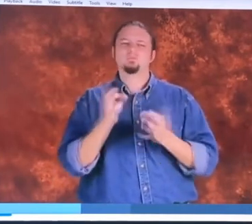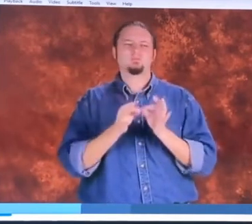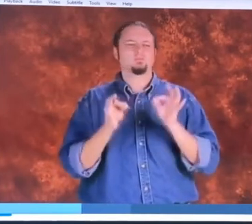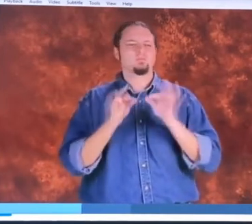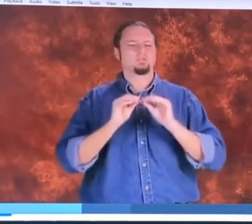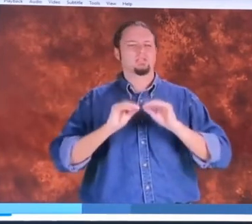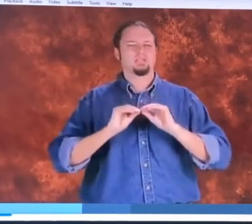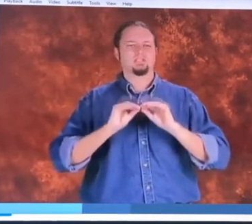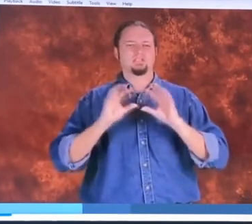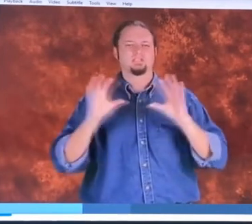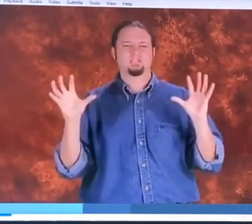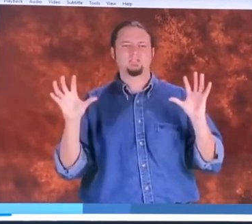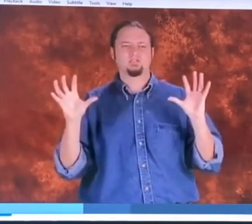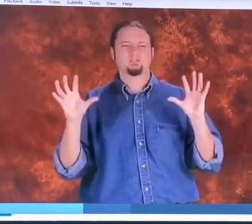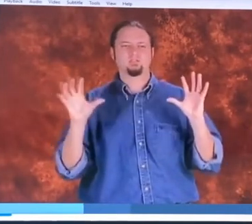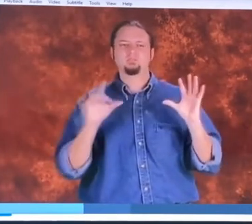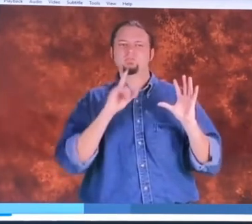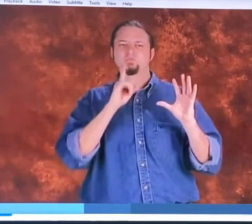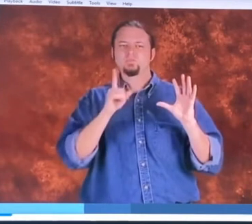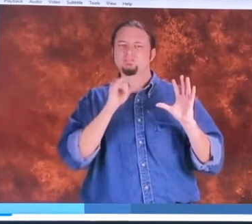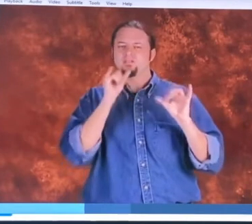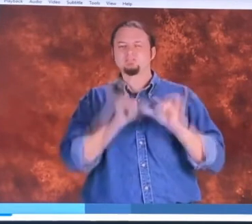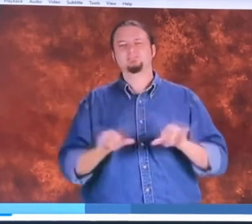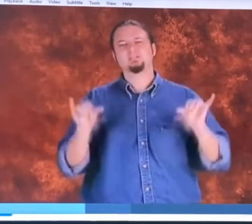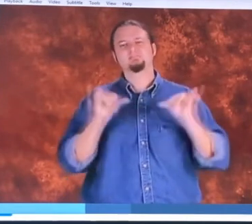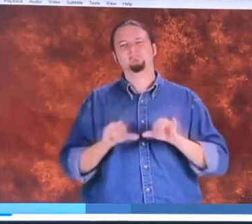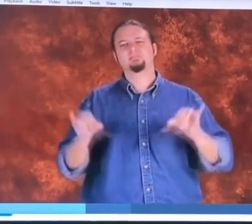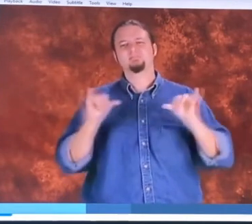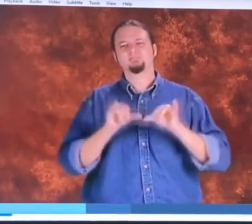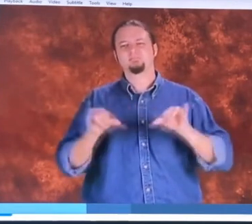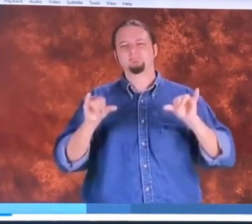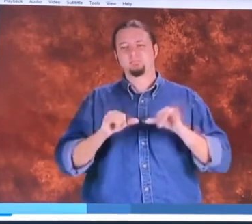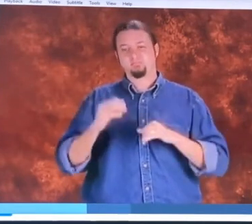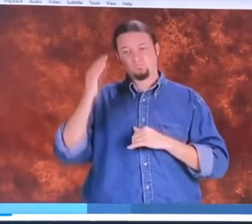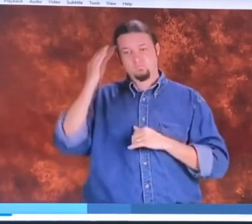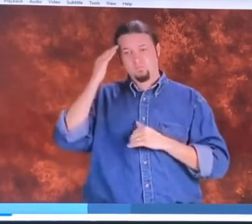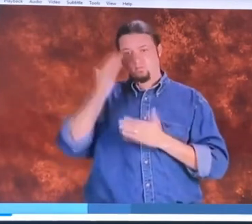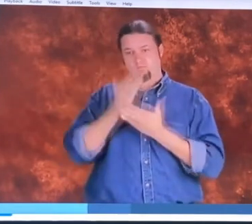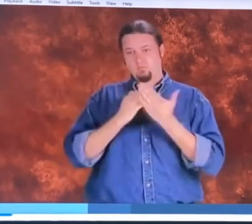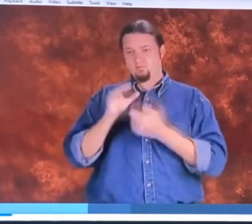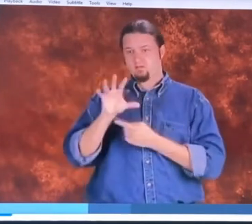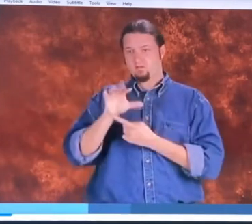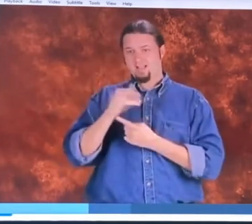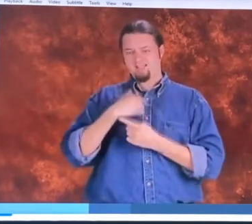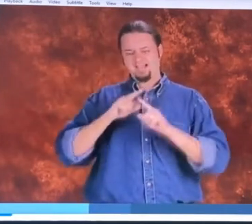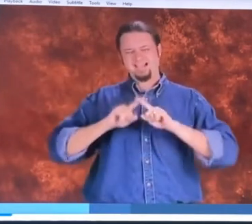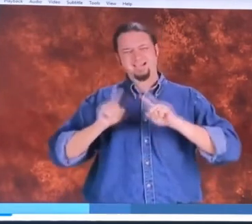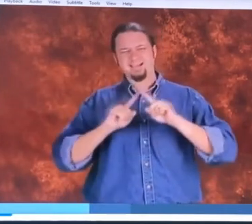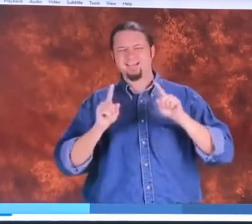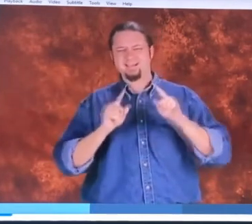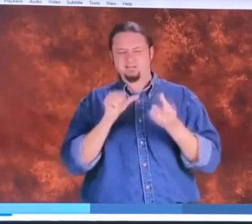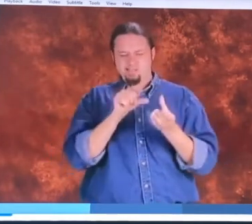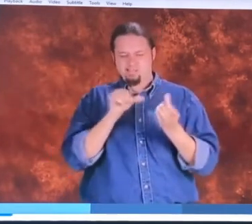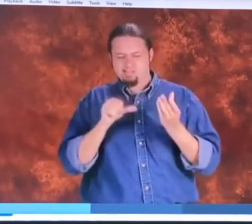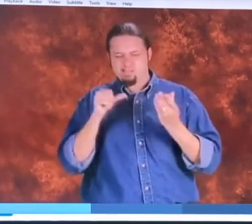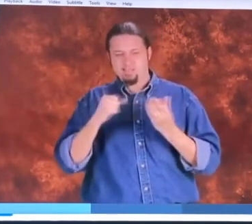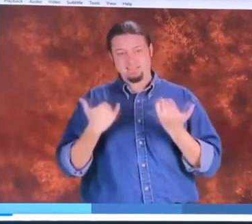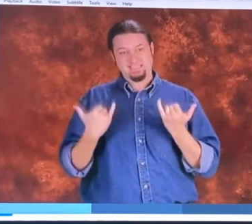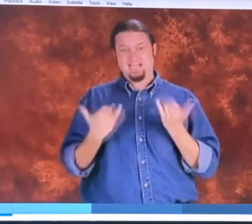video. But when making your video, make sure to make it really clear. Did you know that some videos have different